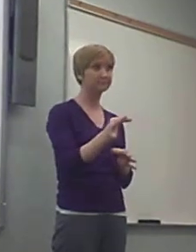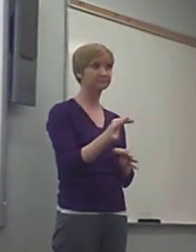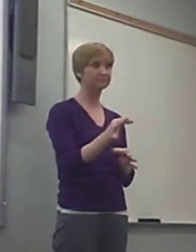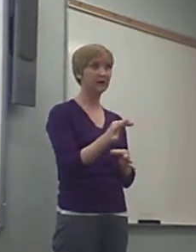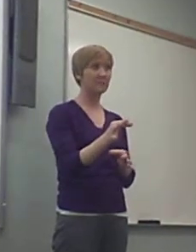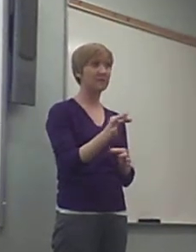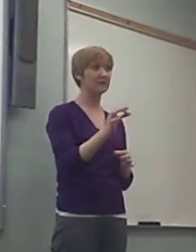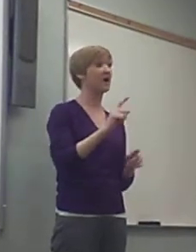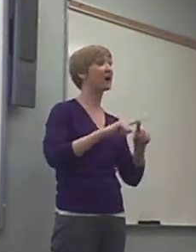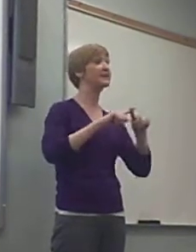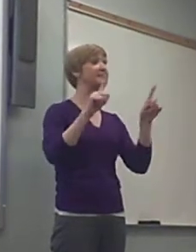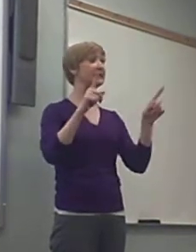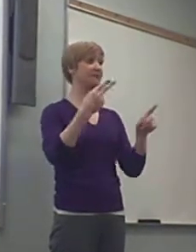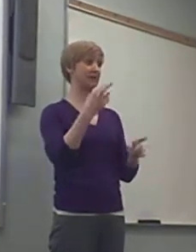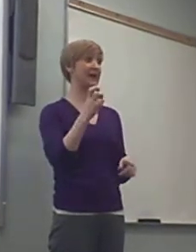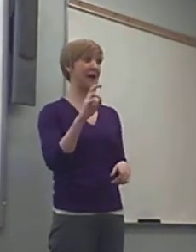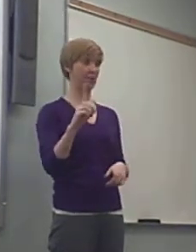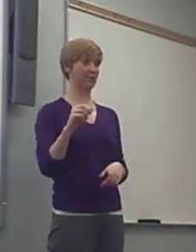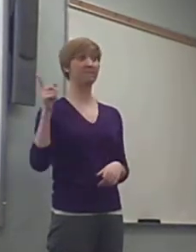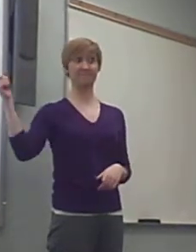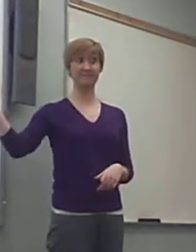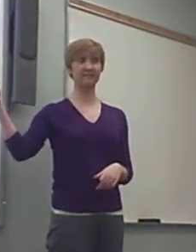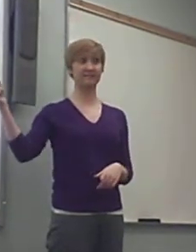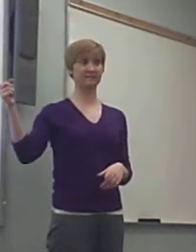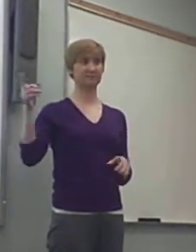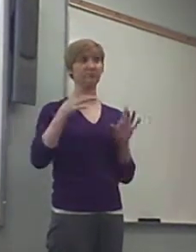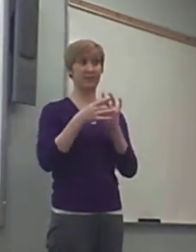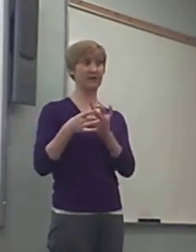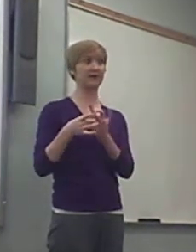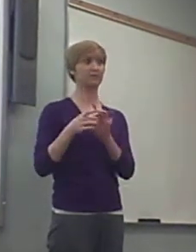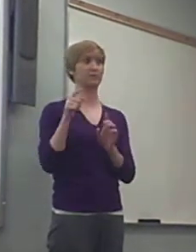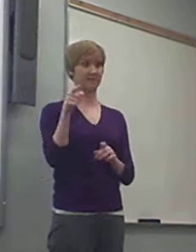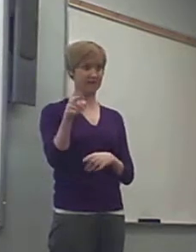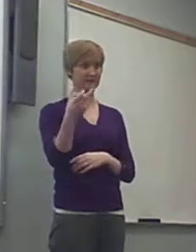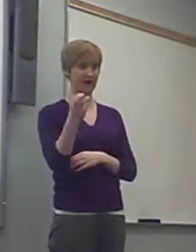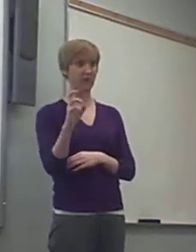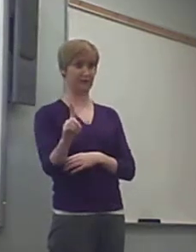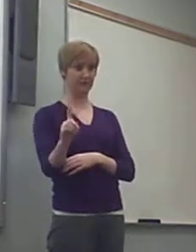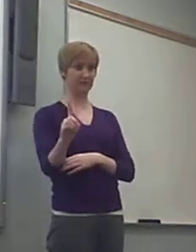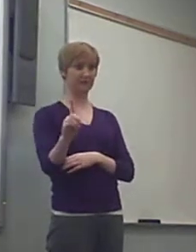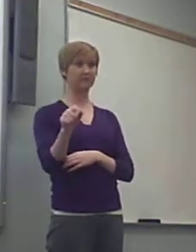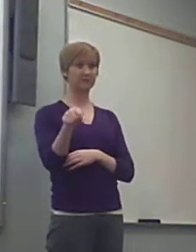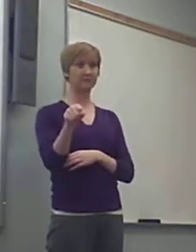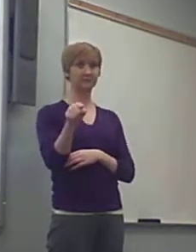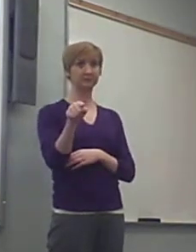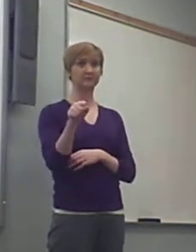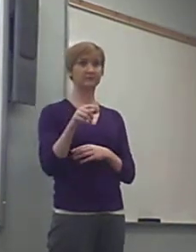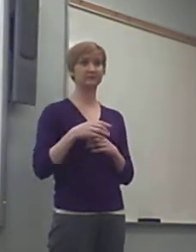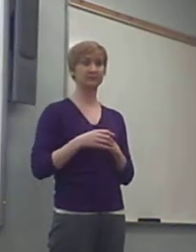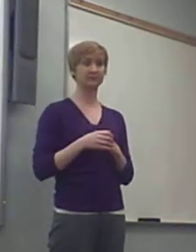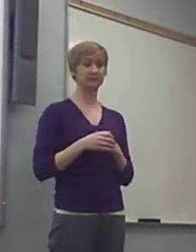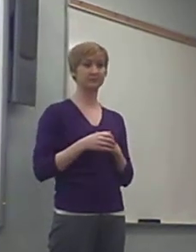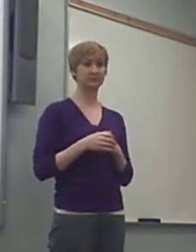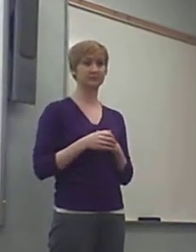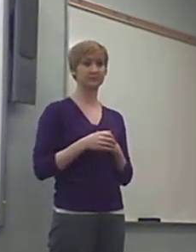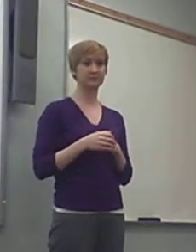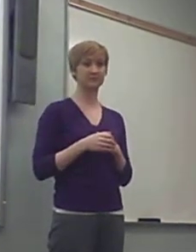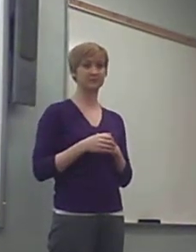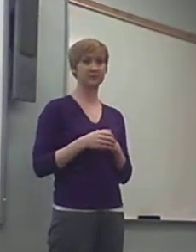and this is the one that they're talking about. This particular Herod was at a particular setting where